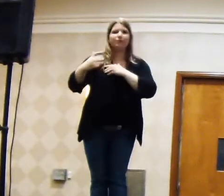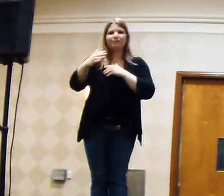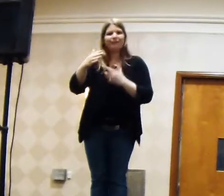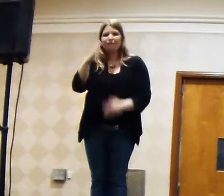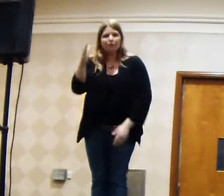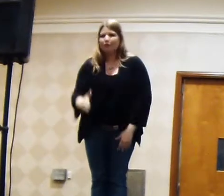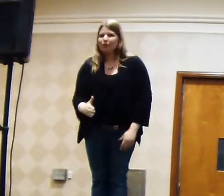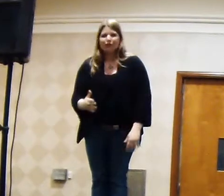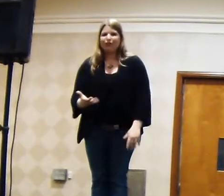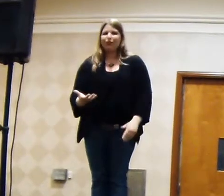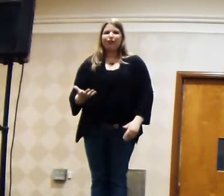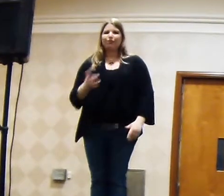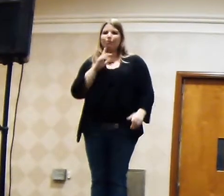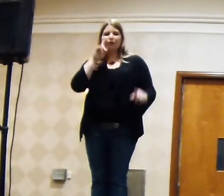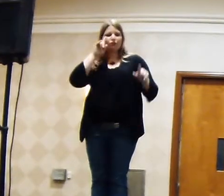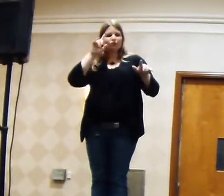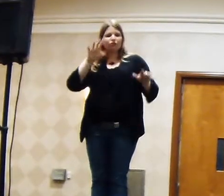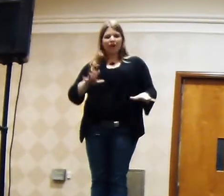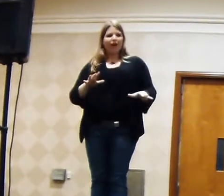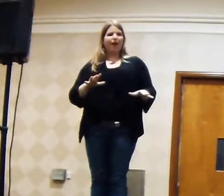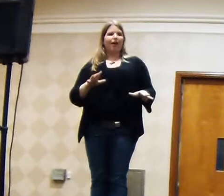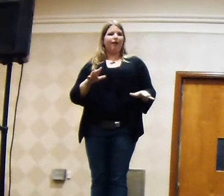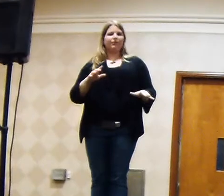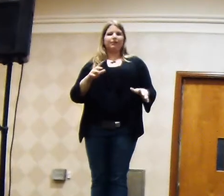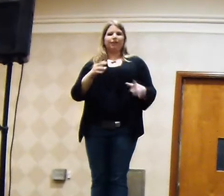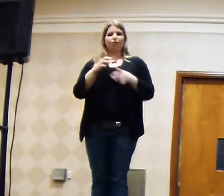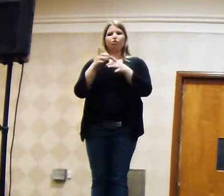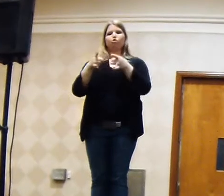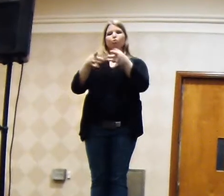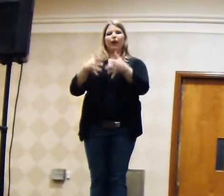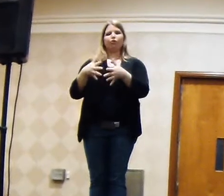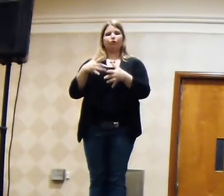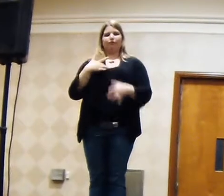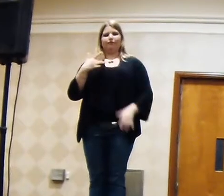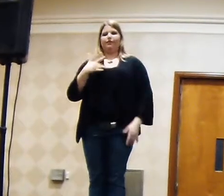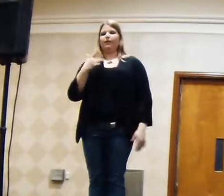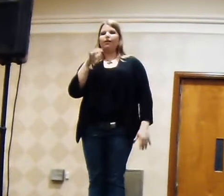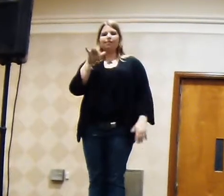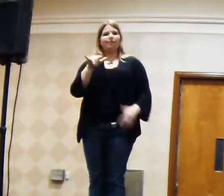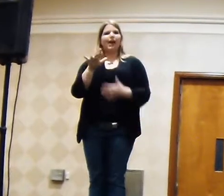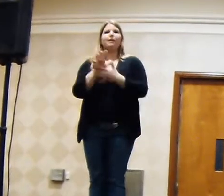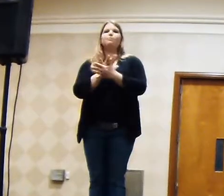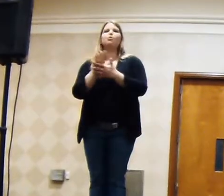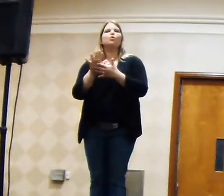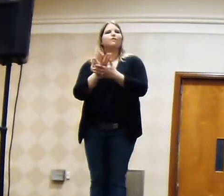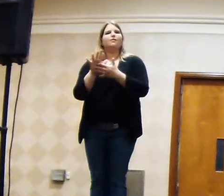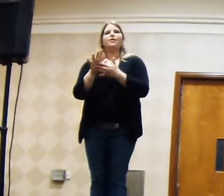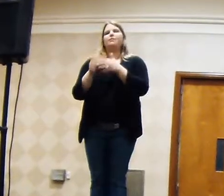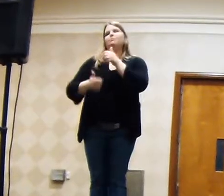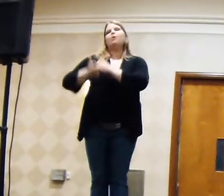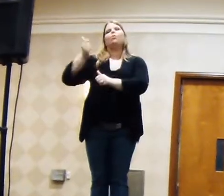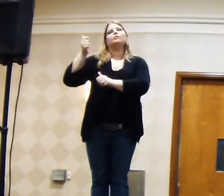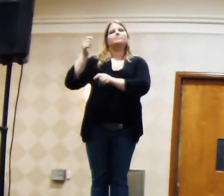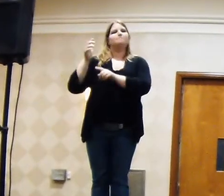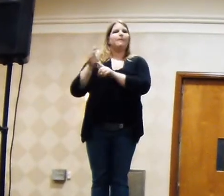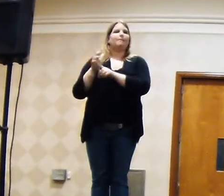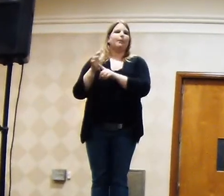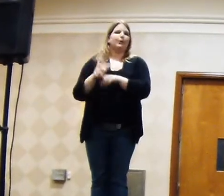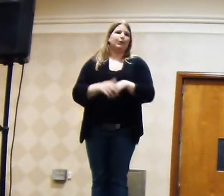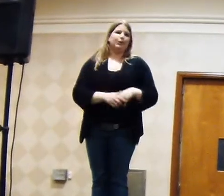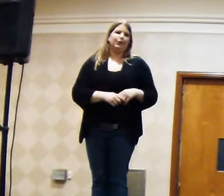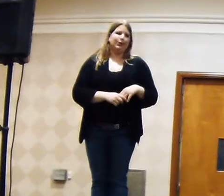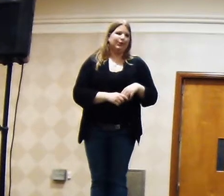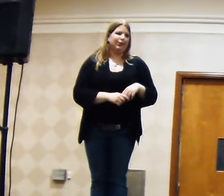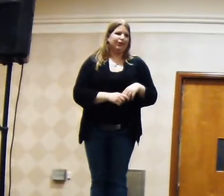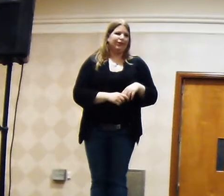is shocked that he really believes that this is probably the movie that he'll be most known for. And we're all